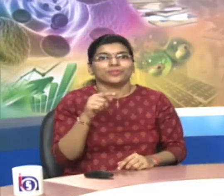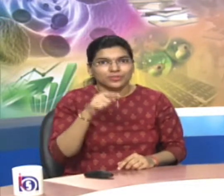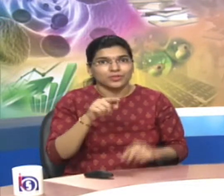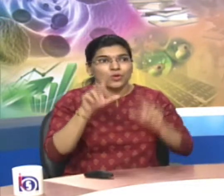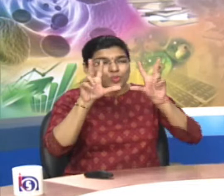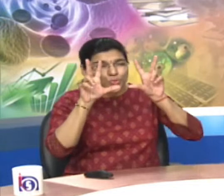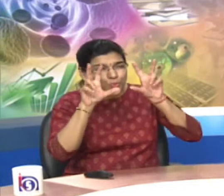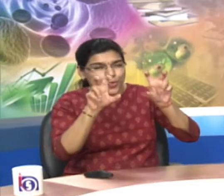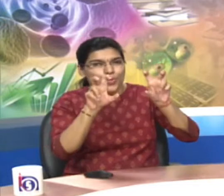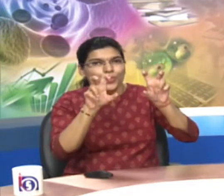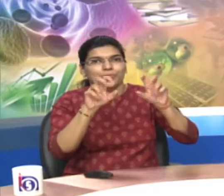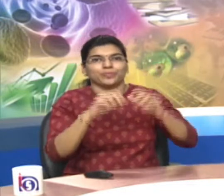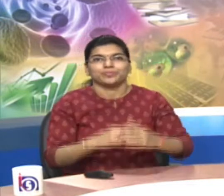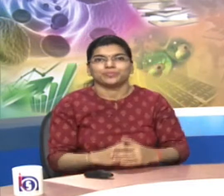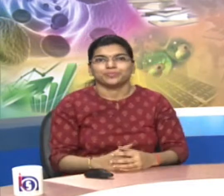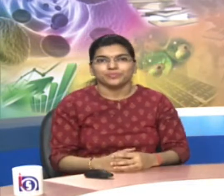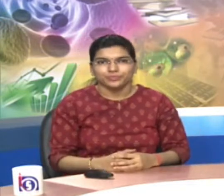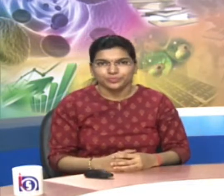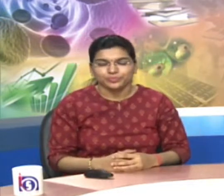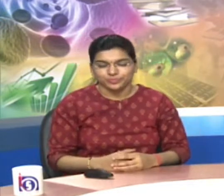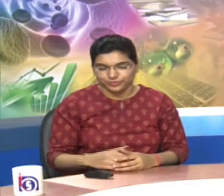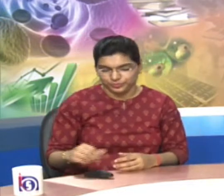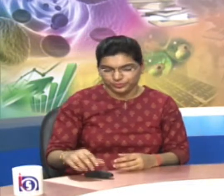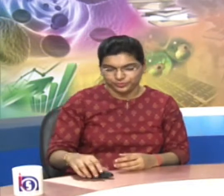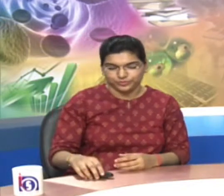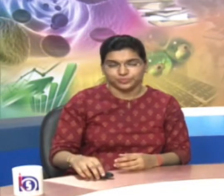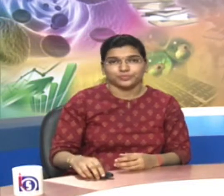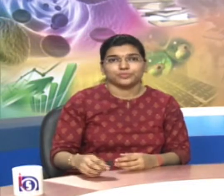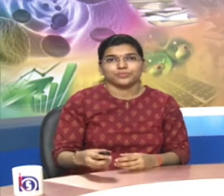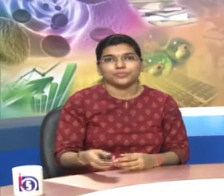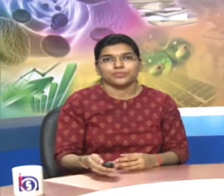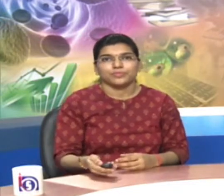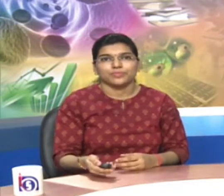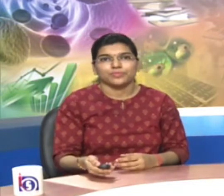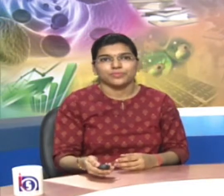people cannot steal that data. So it is a good option.